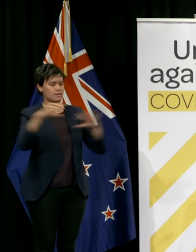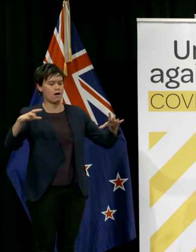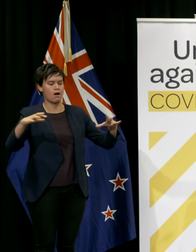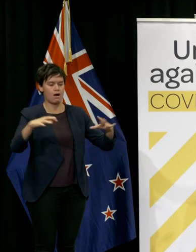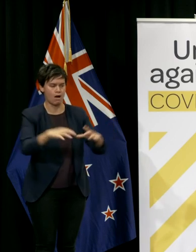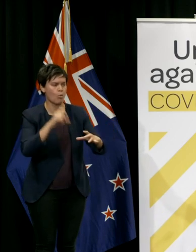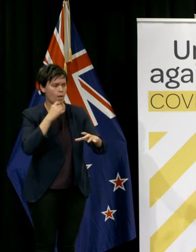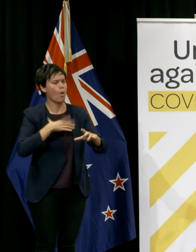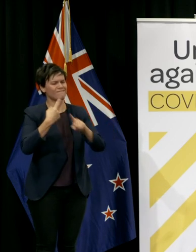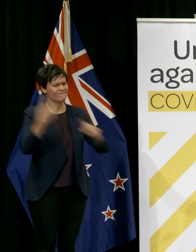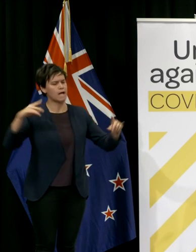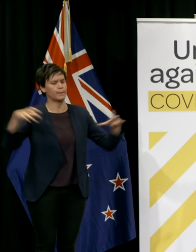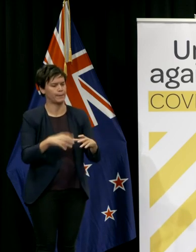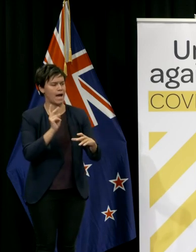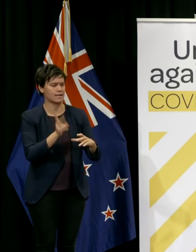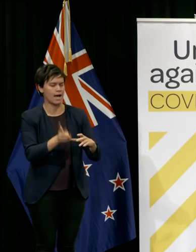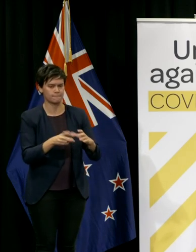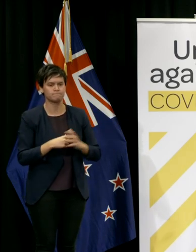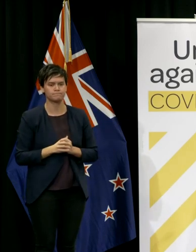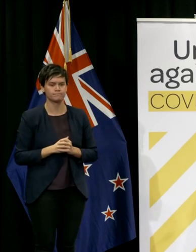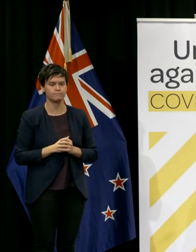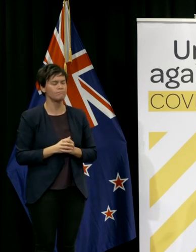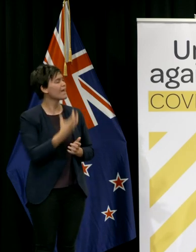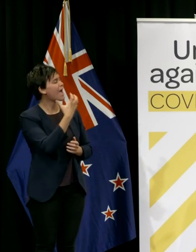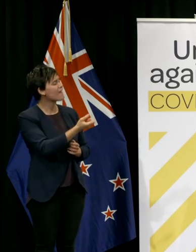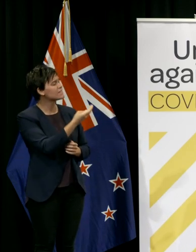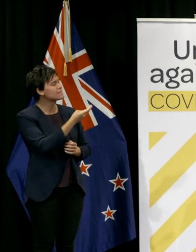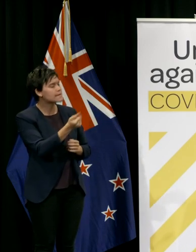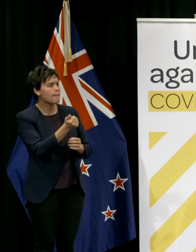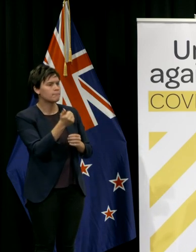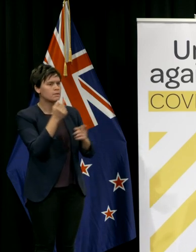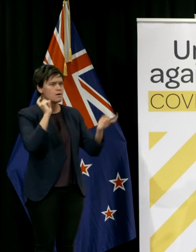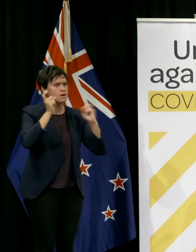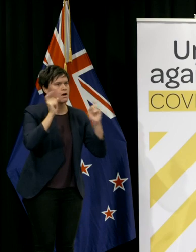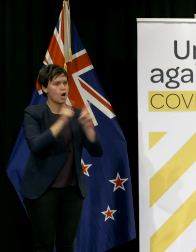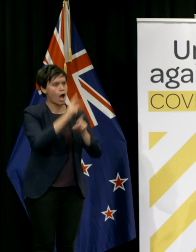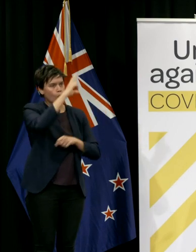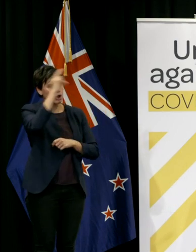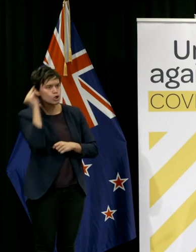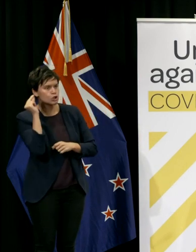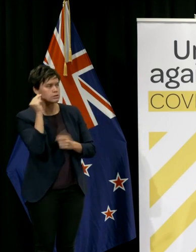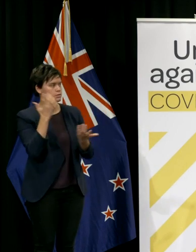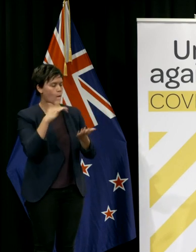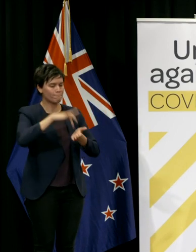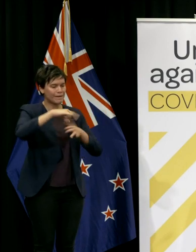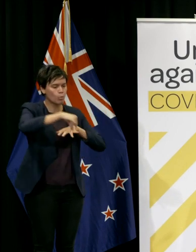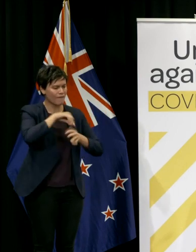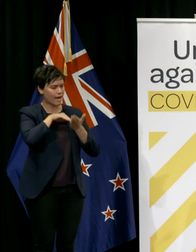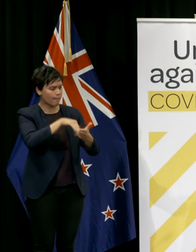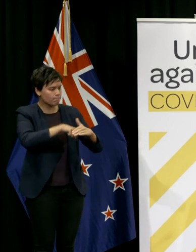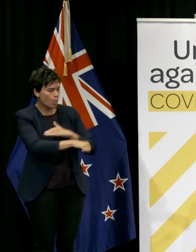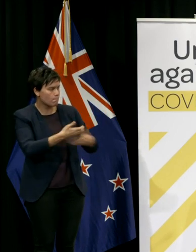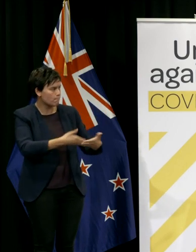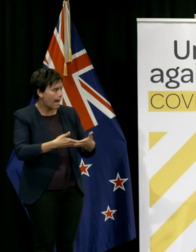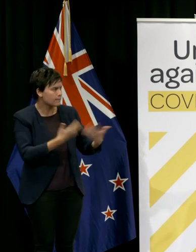And we're getting a lot of concern from nurses, midwives, people on the ground that they do not have the gear that they need,